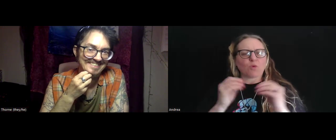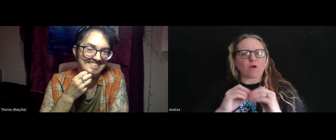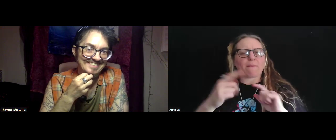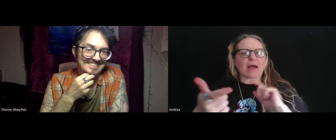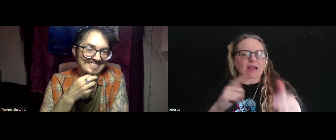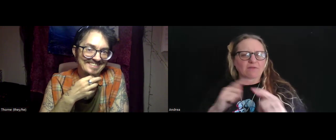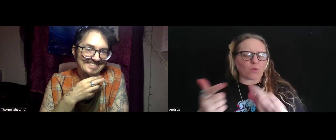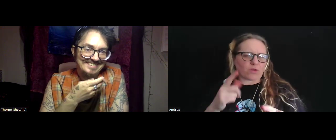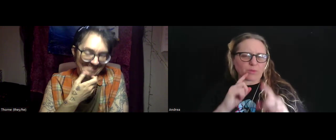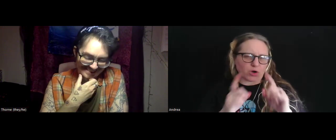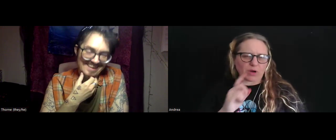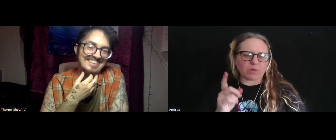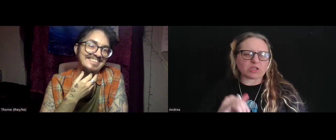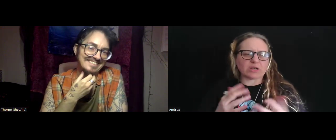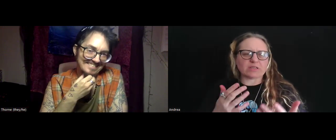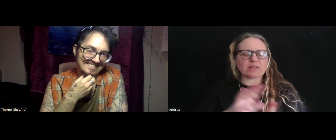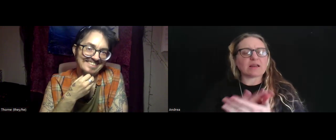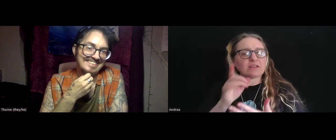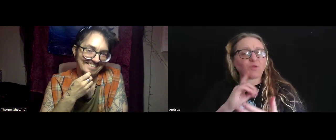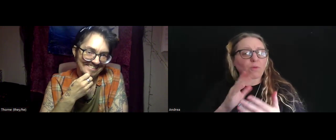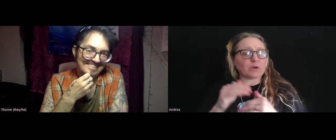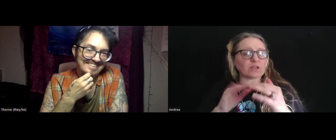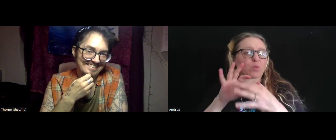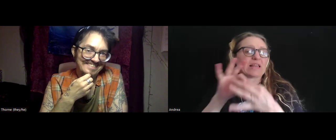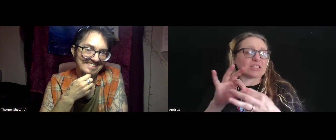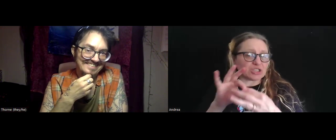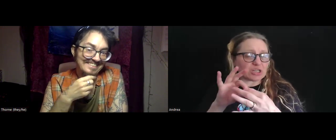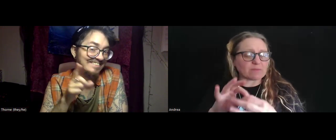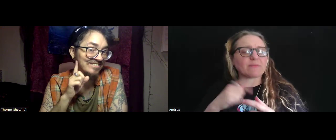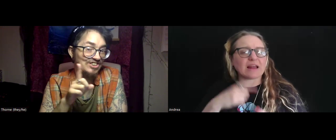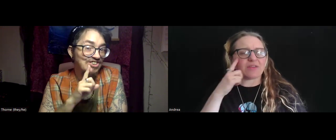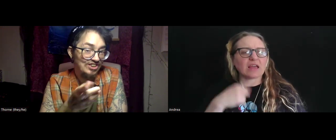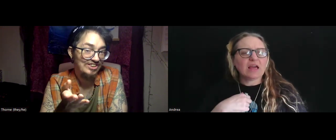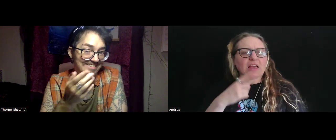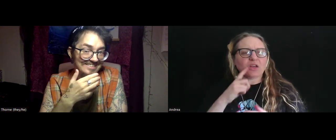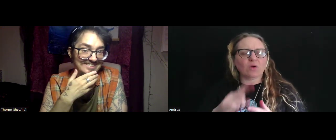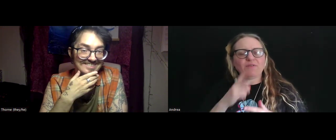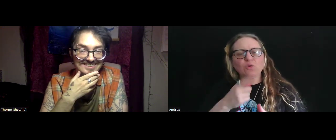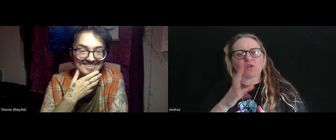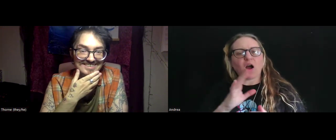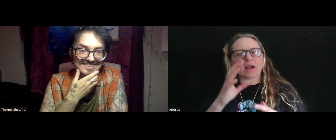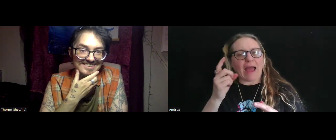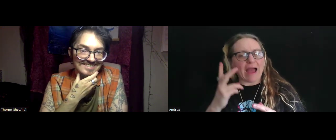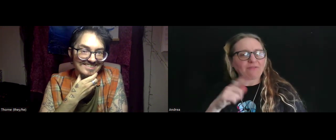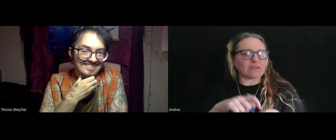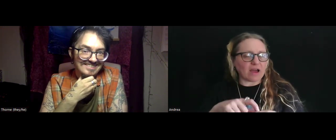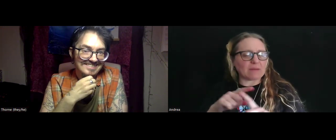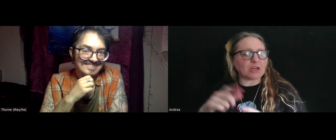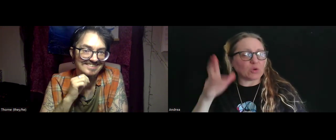more of a back and forth Mercury, which is nice for building relationships. I mean, I think, if you talk half the time and you